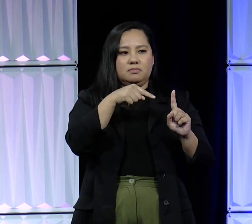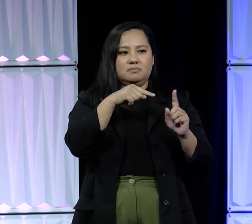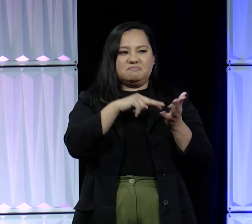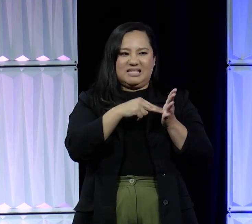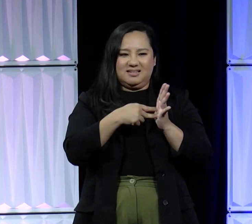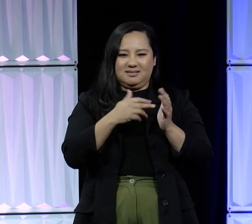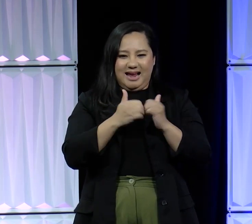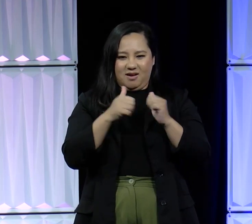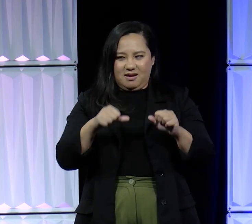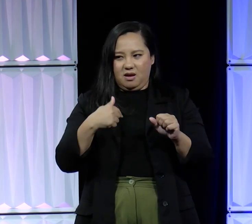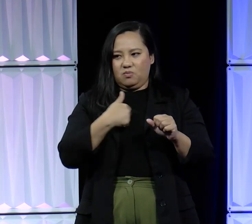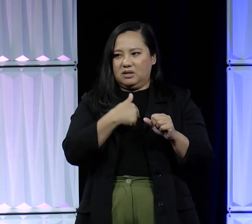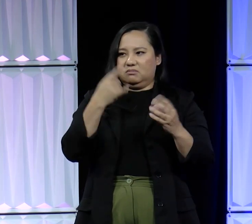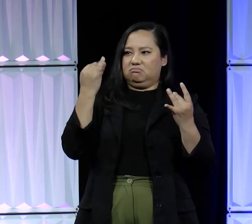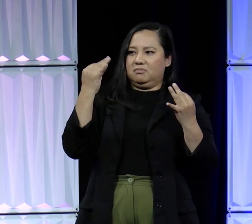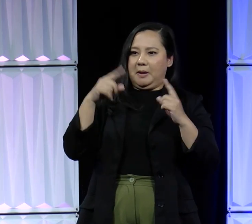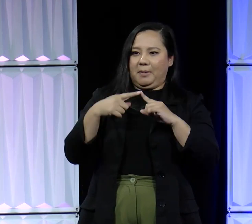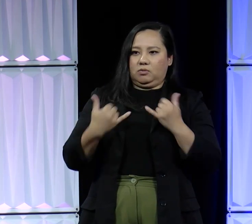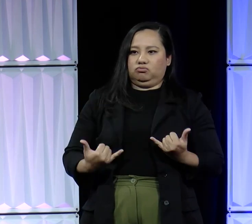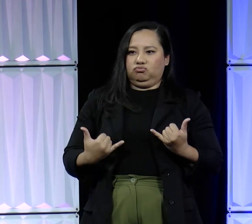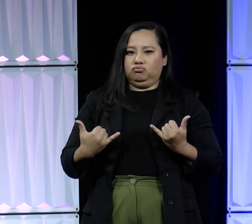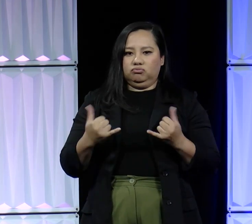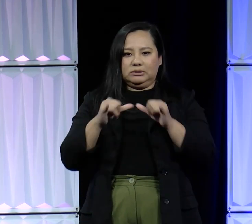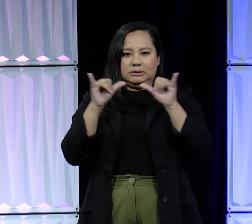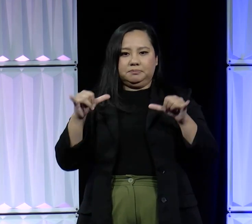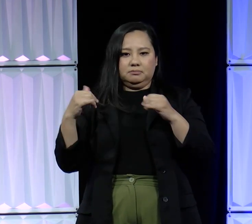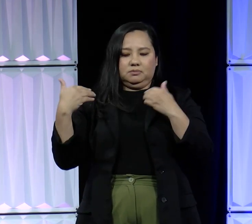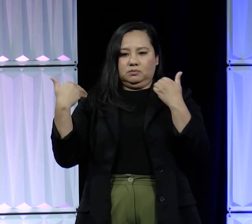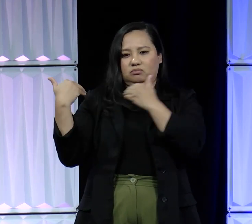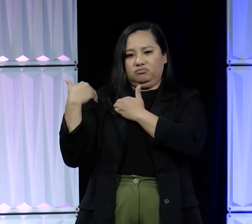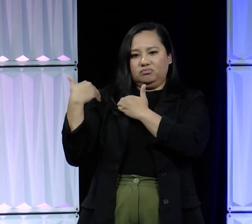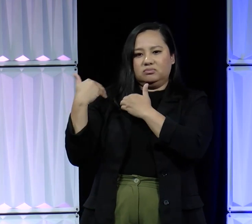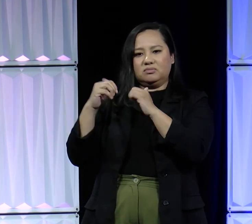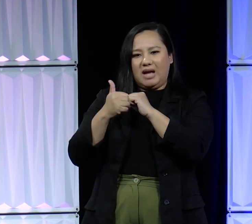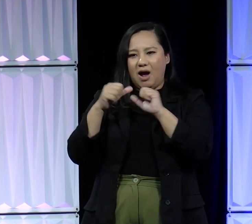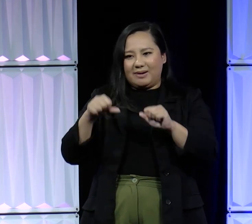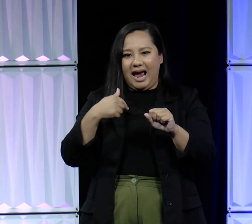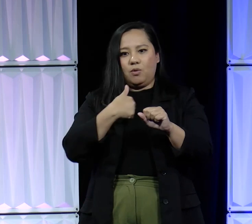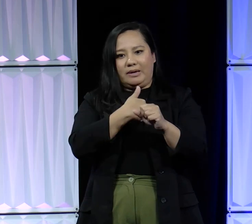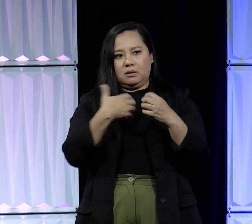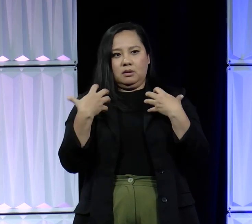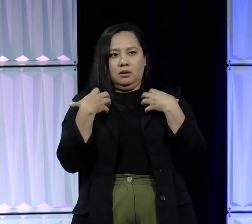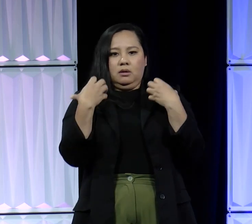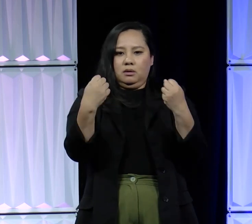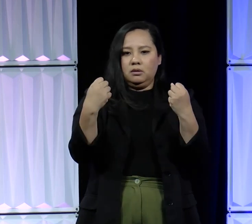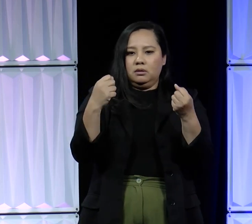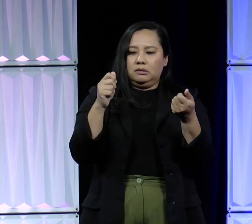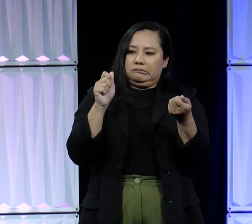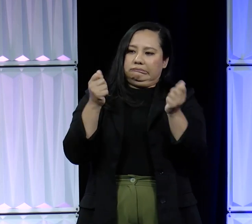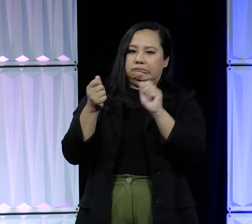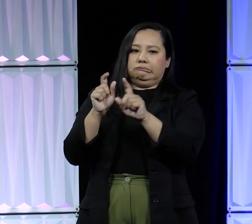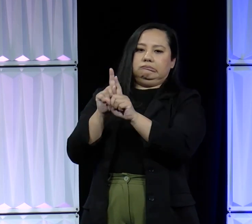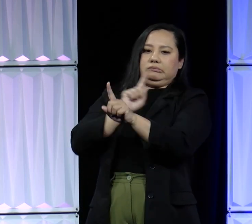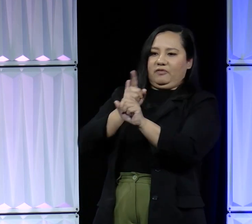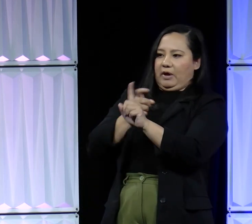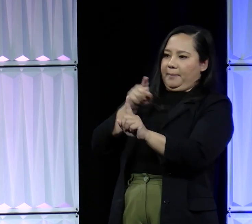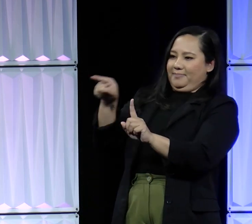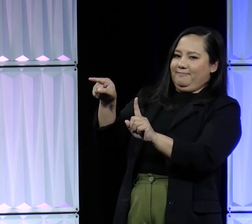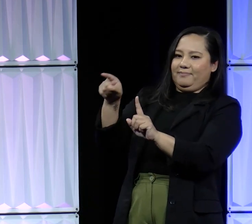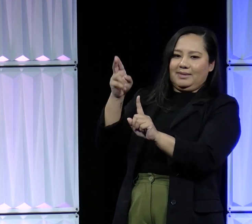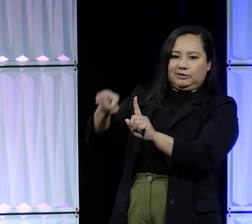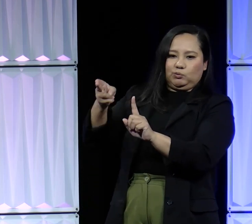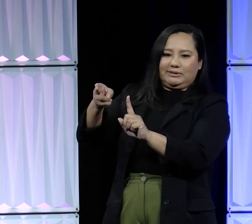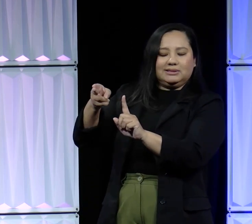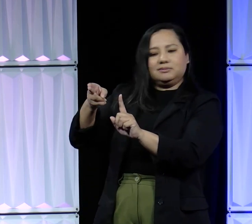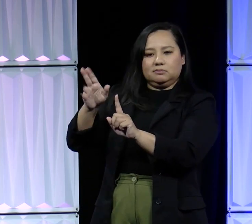What would it take to recover from this violence? It begins with honesty. If you've done something wrong to someone else and genuinely don't know what you've